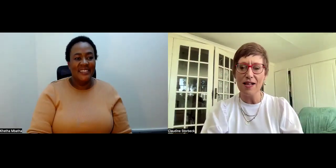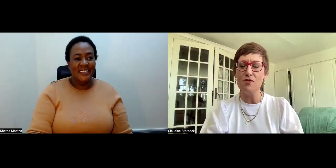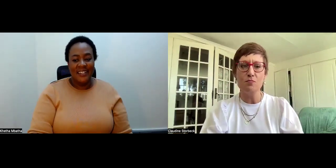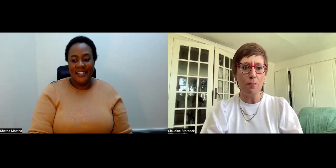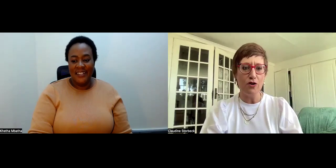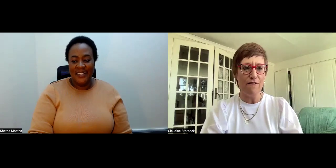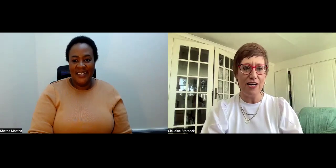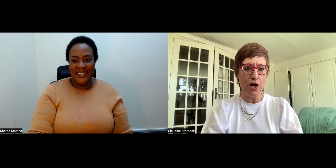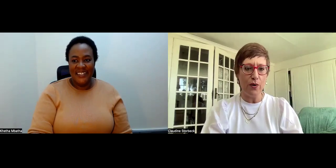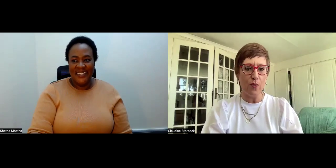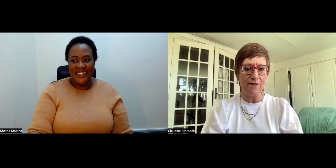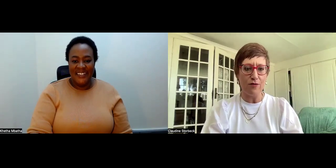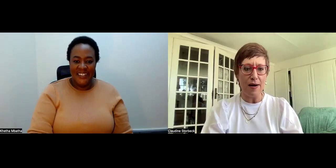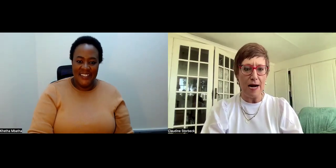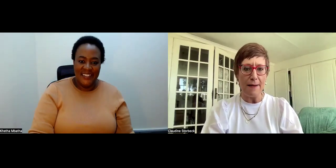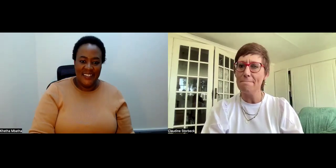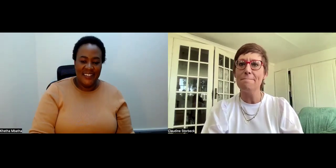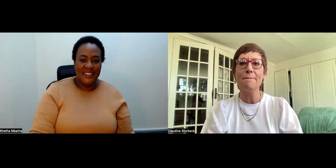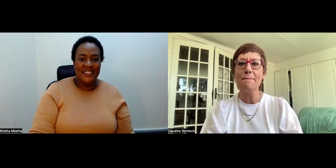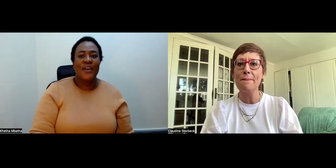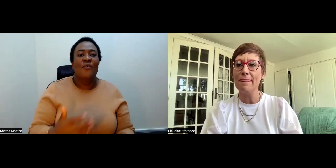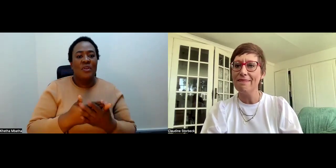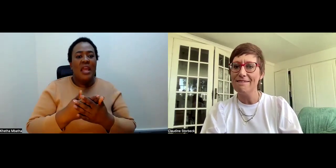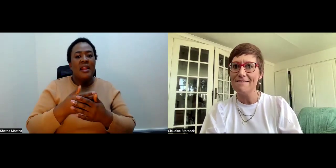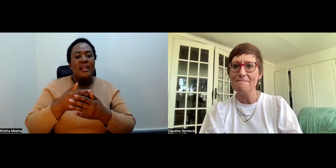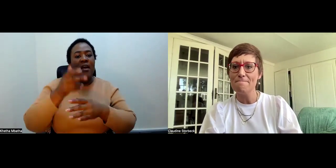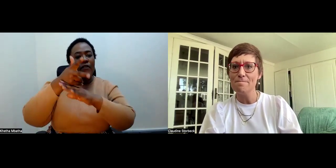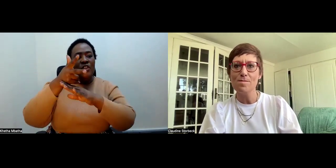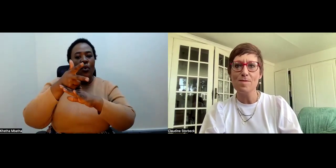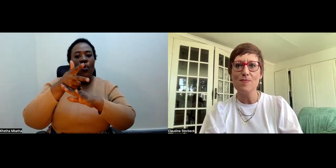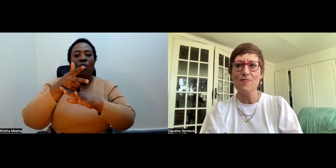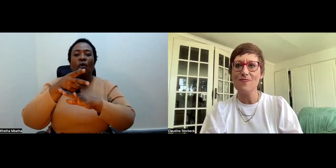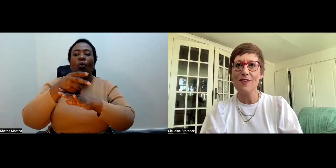You're welcome to pop on your video and wave goodbye.